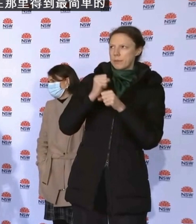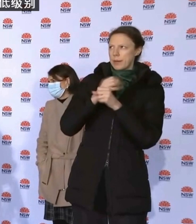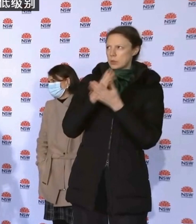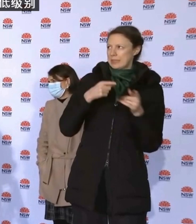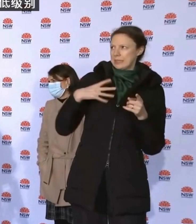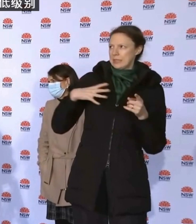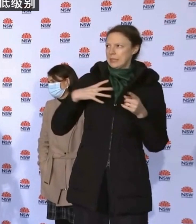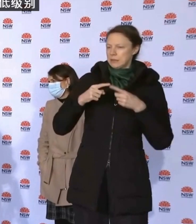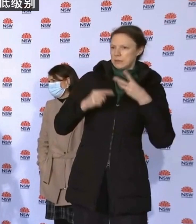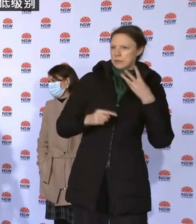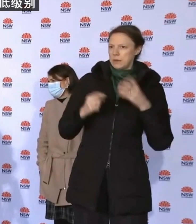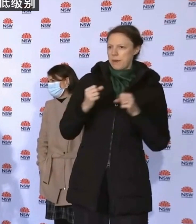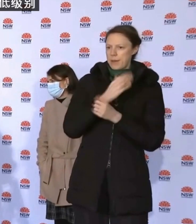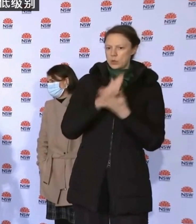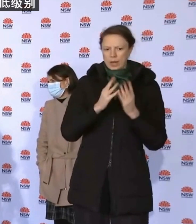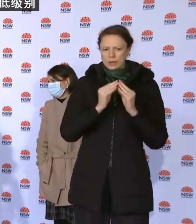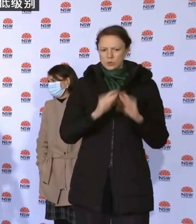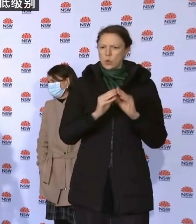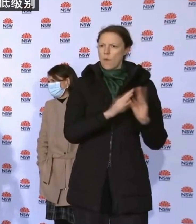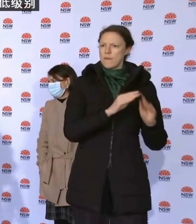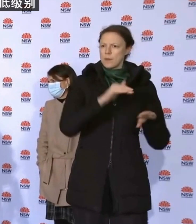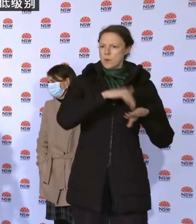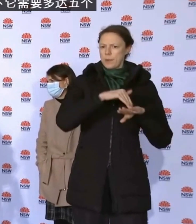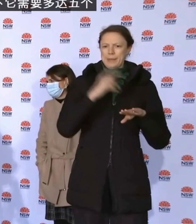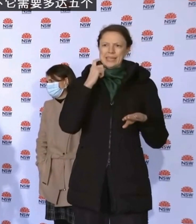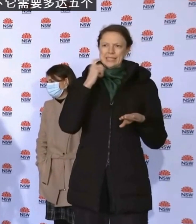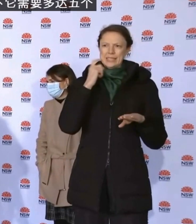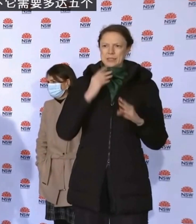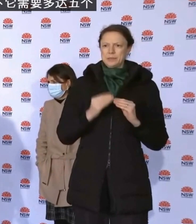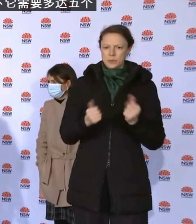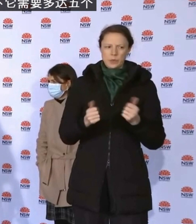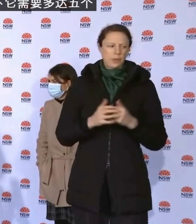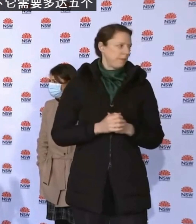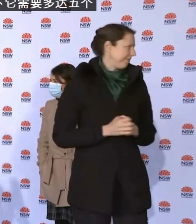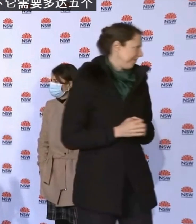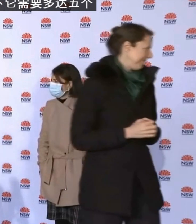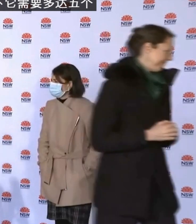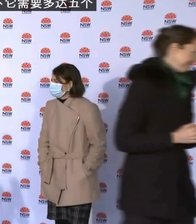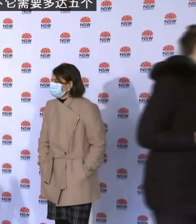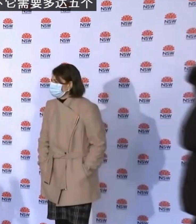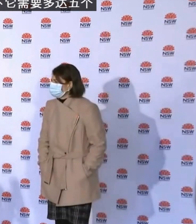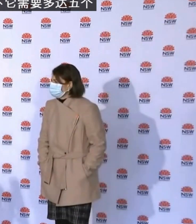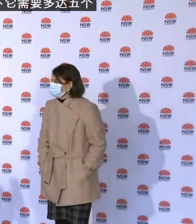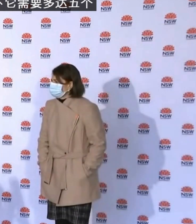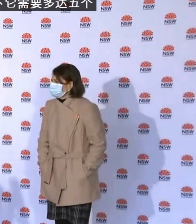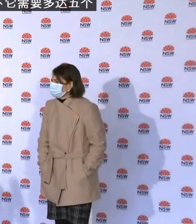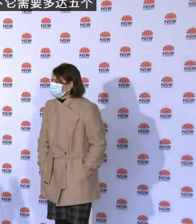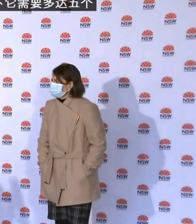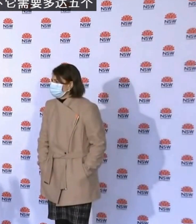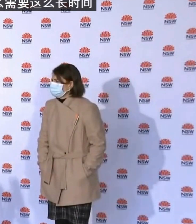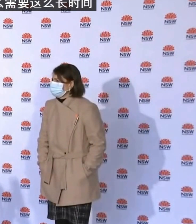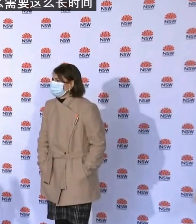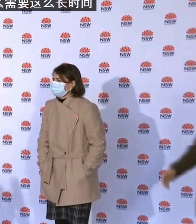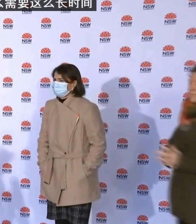simplest and easiest of problems sorted at the lowest level. Thank you. Dr. Chan, are you aware in some instances that it's taking up